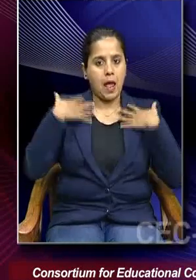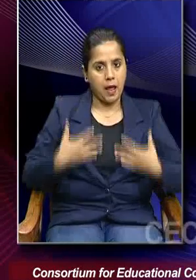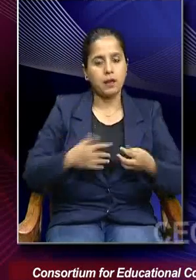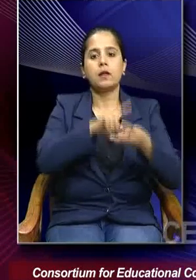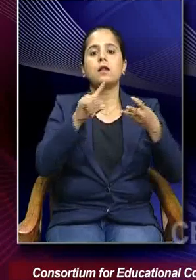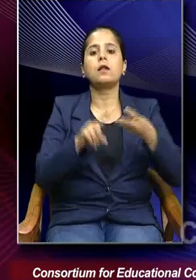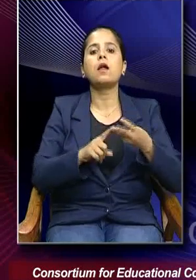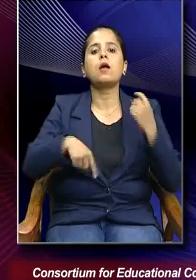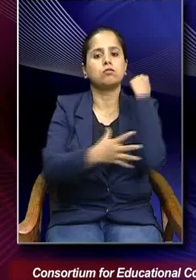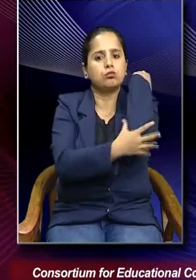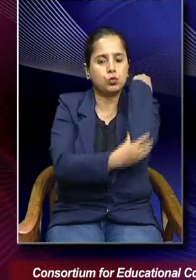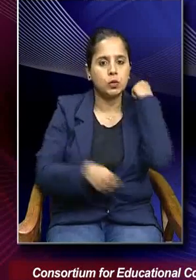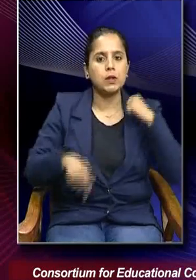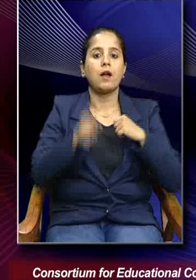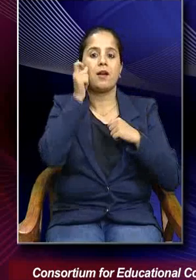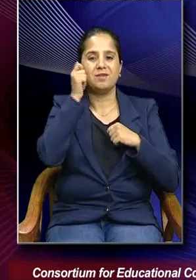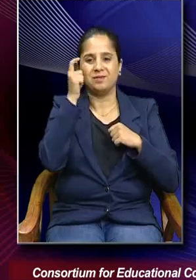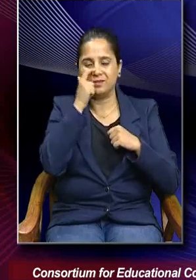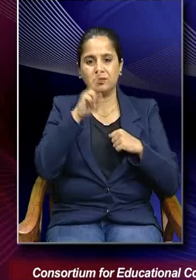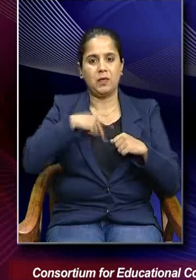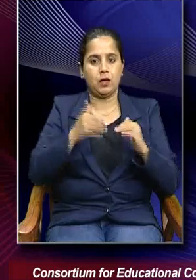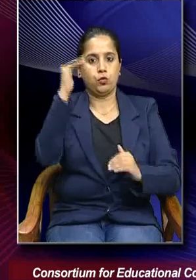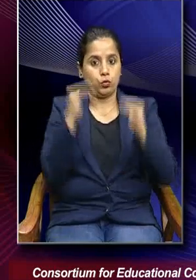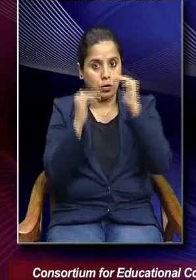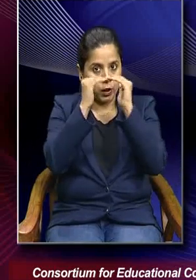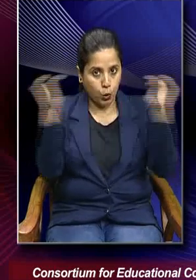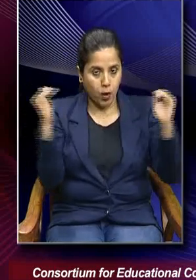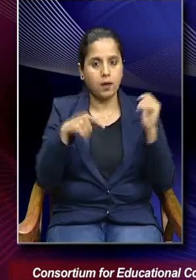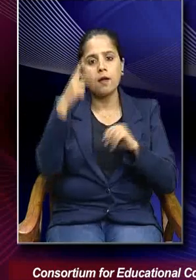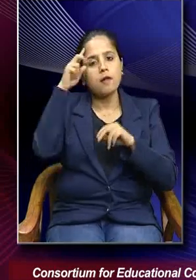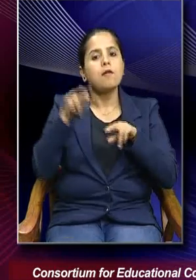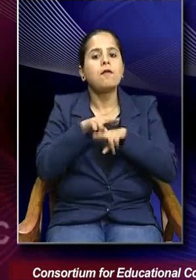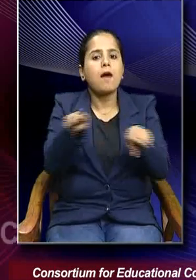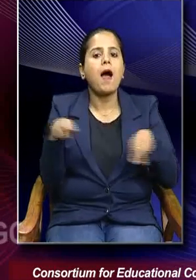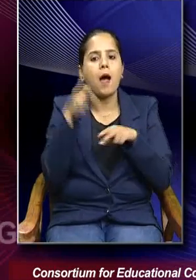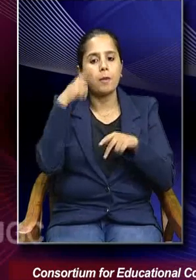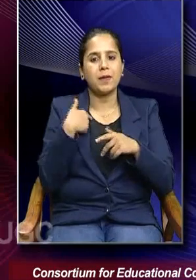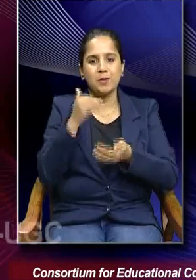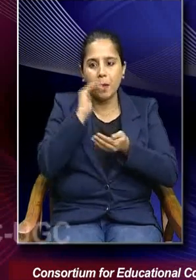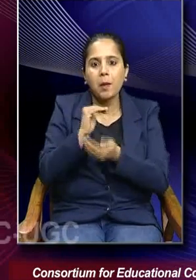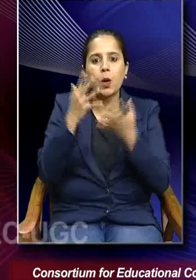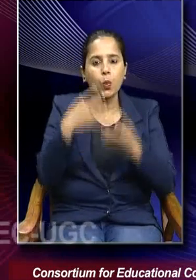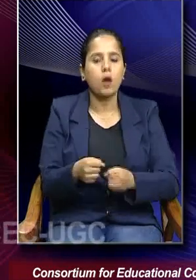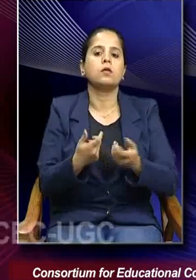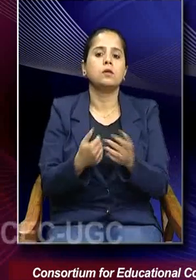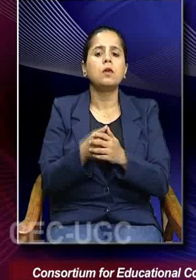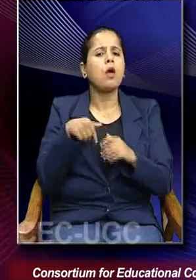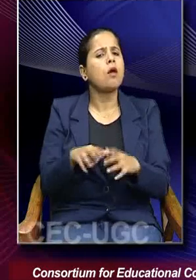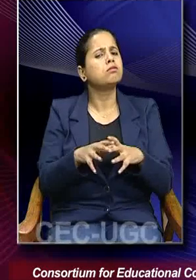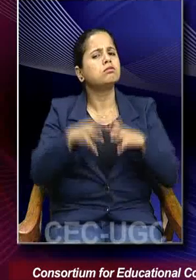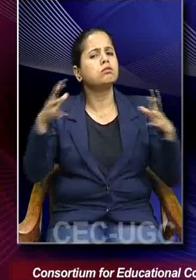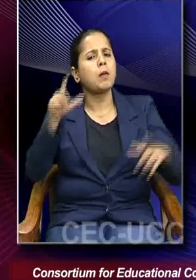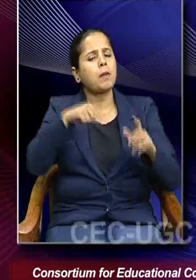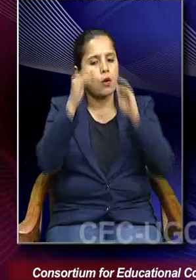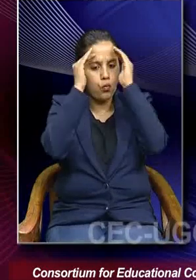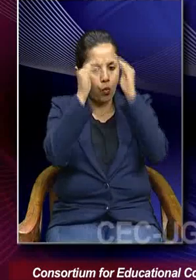poverty, gender equality, and family planning. So overpopulation is the main